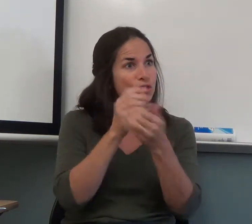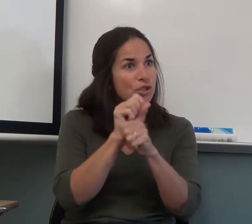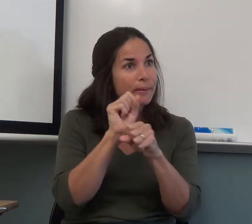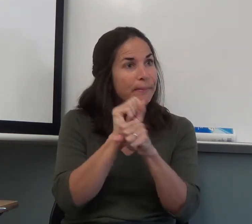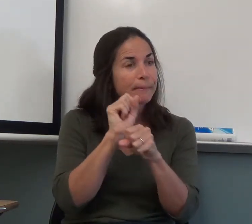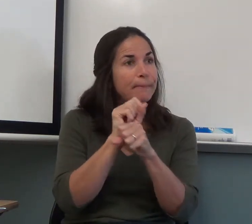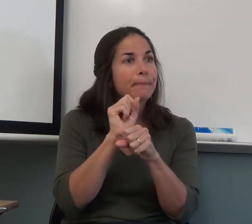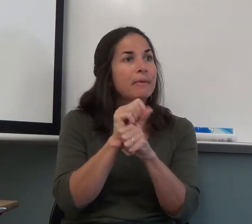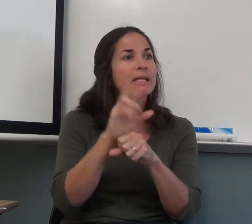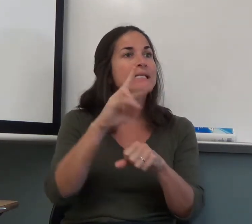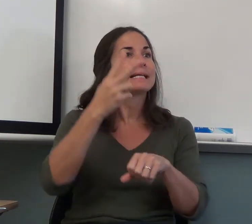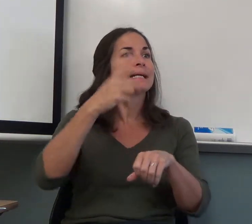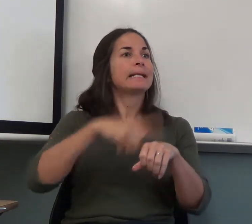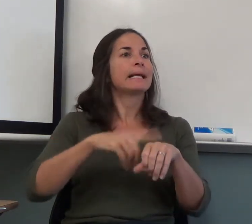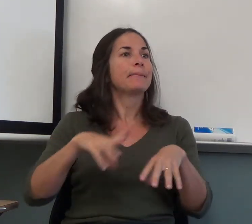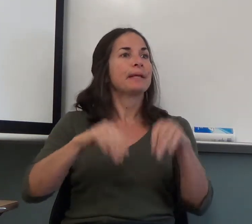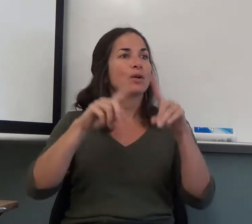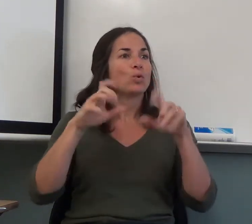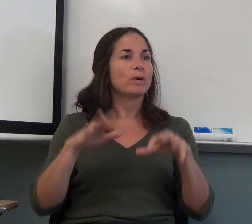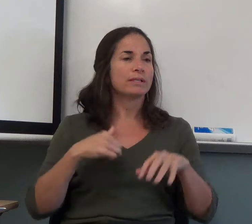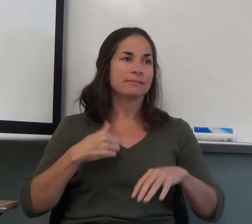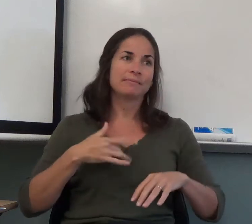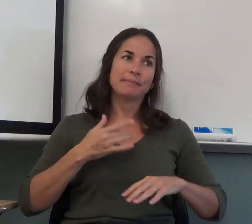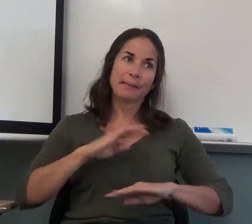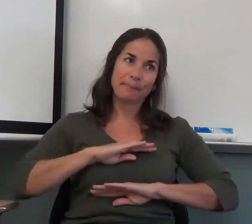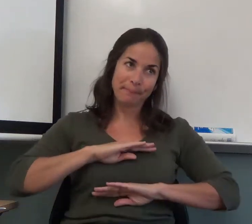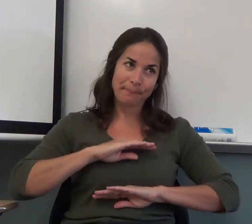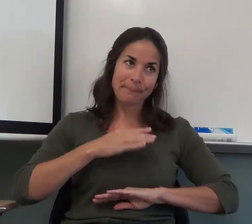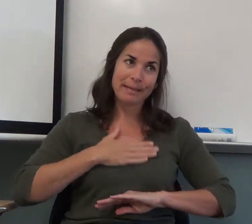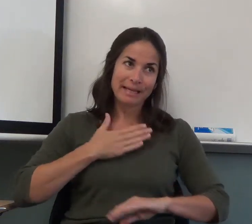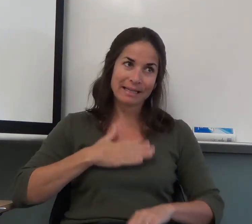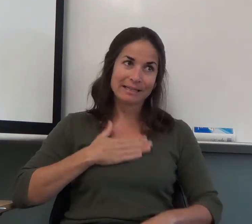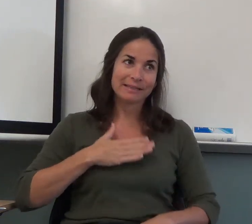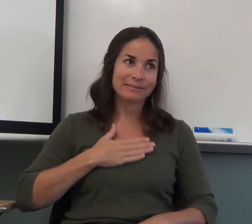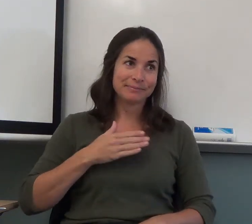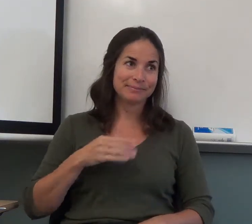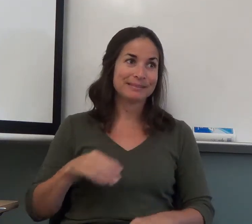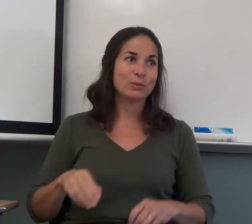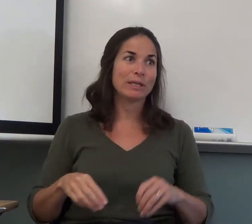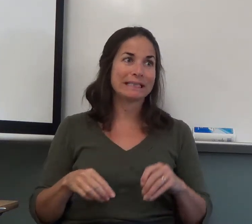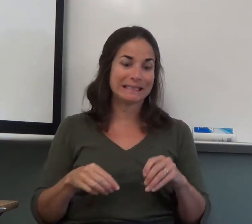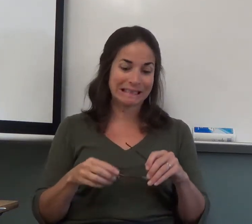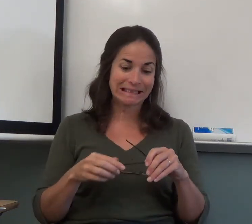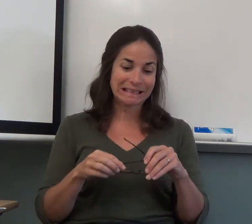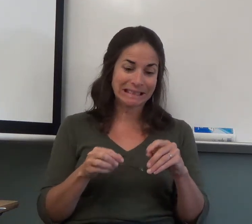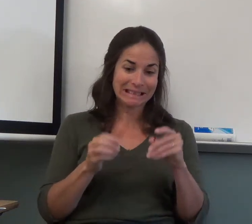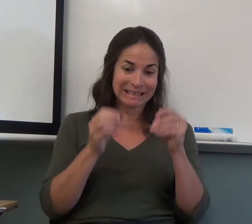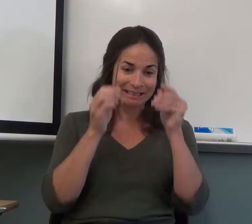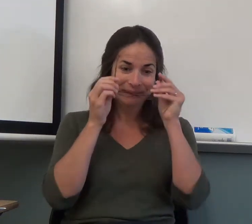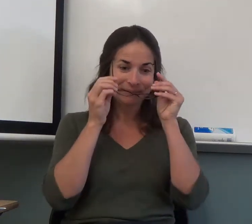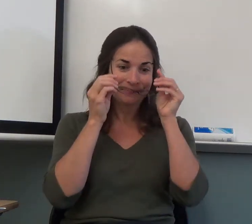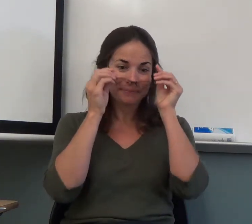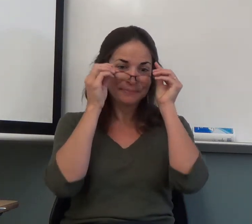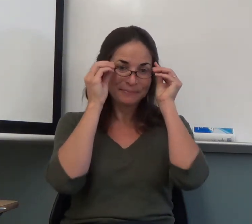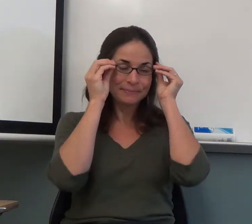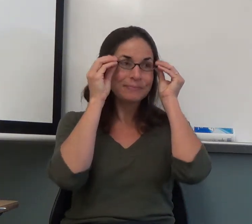retook. So I'm pretty happy about that. Made my weekend a little brighter to see you guys